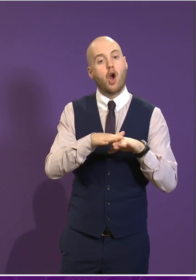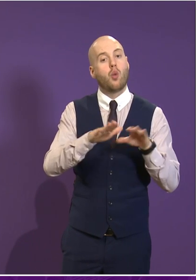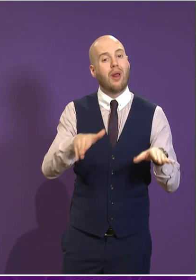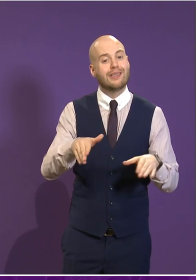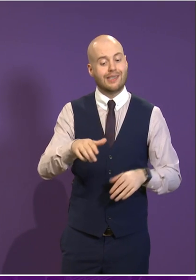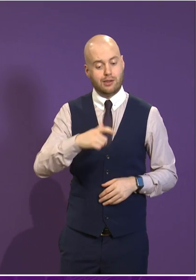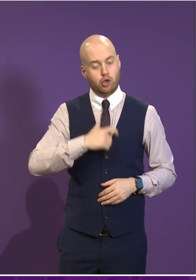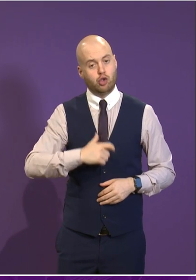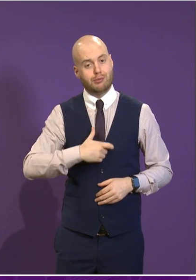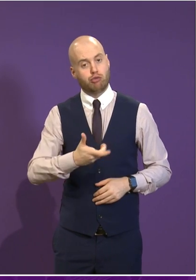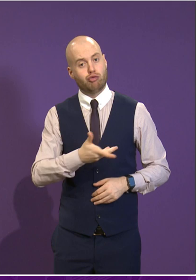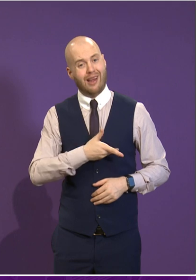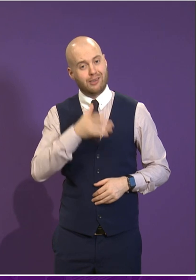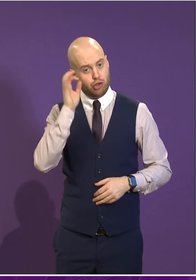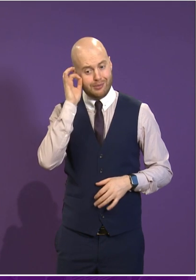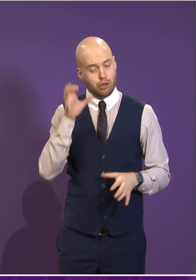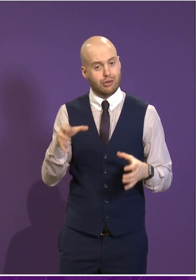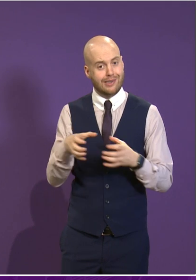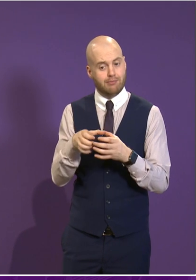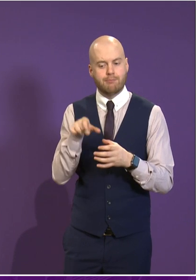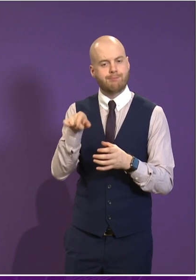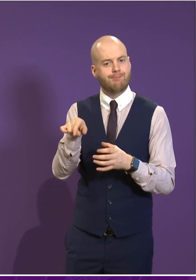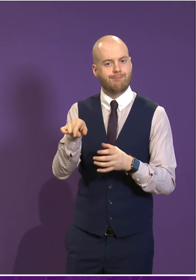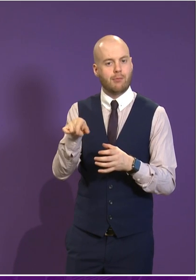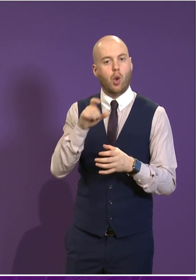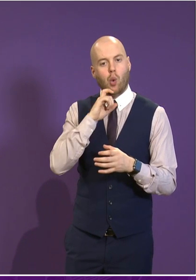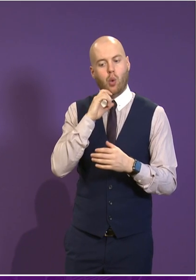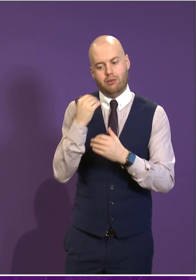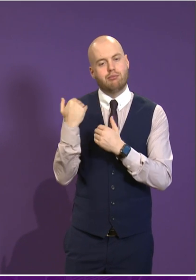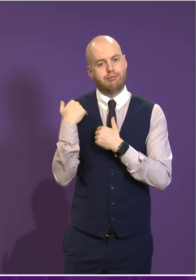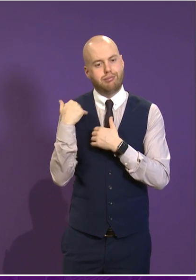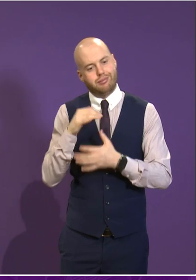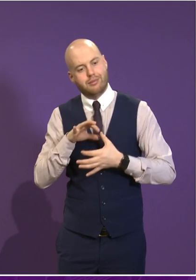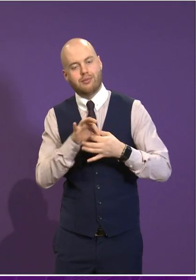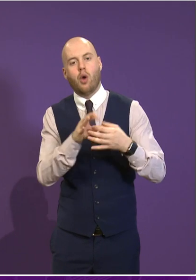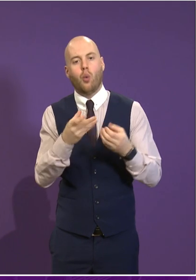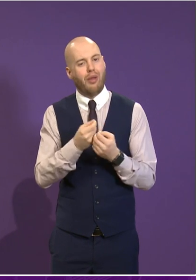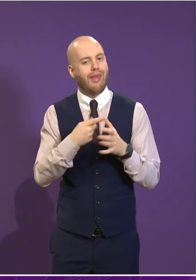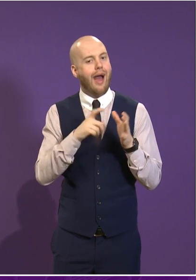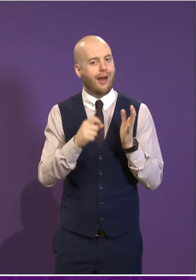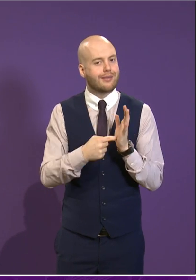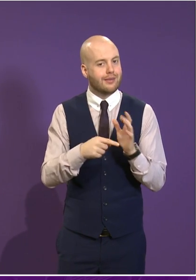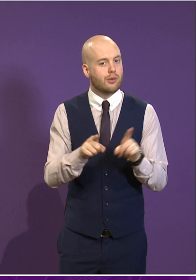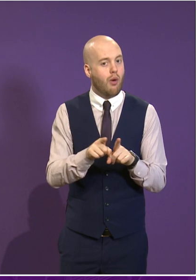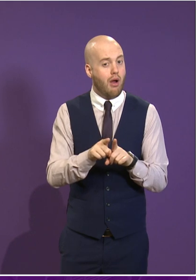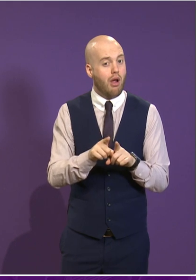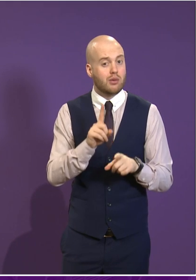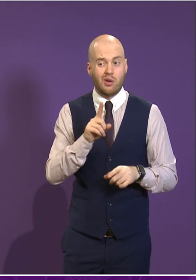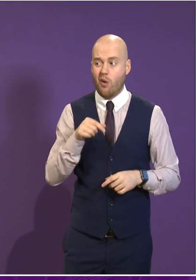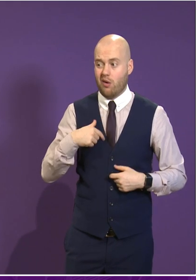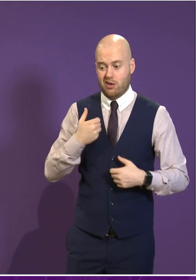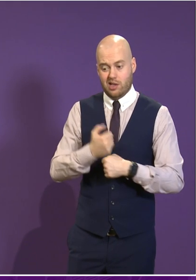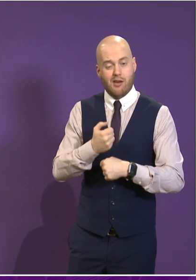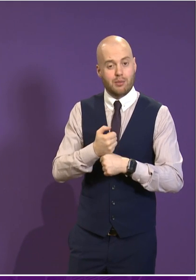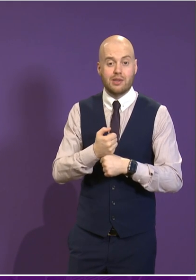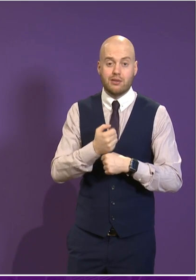regulatory body for the public sector, you know, complying with their act as well. So there's a lot we can do as a government, but